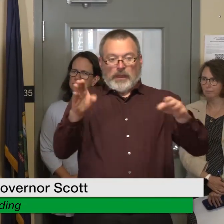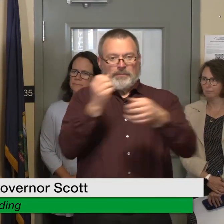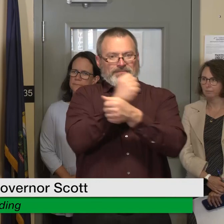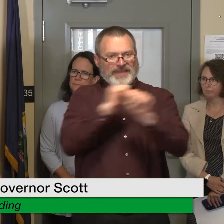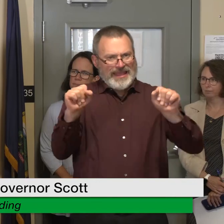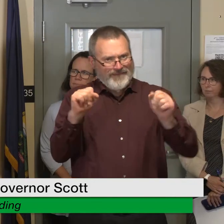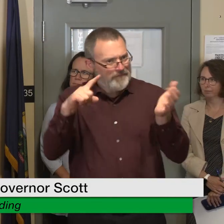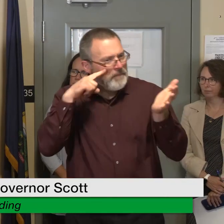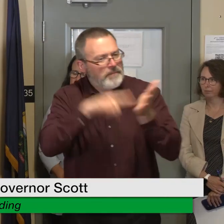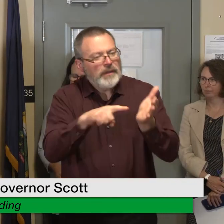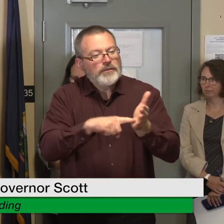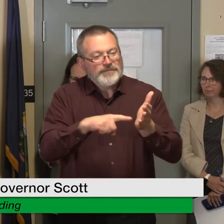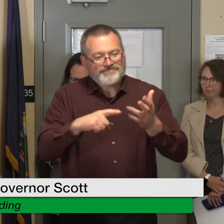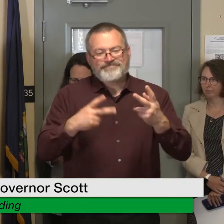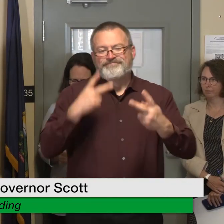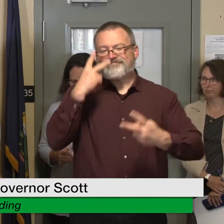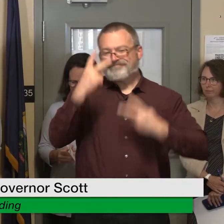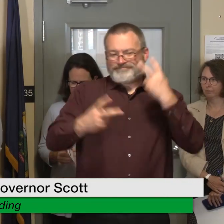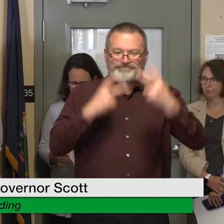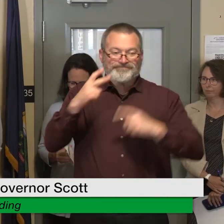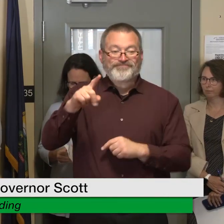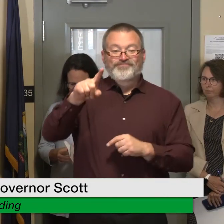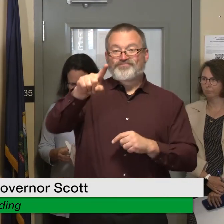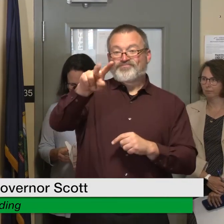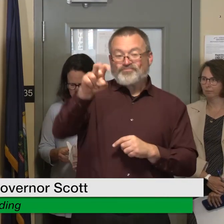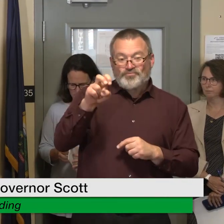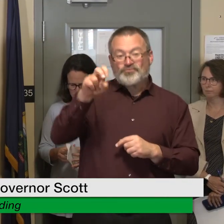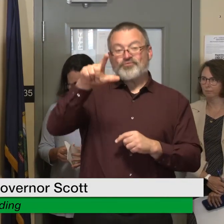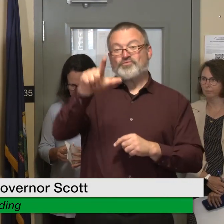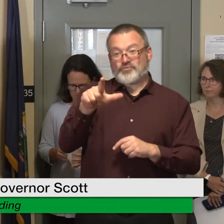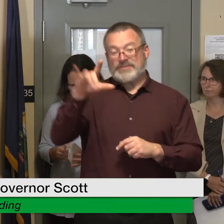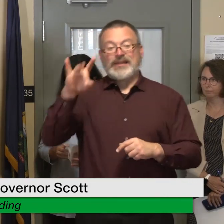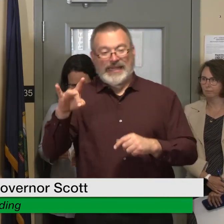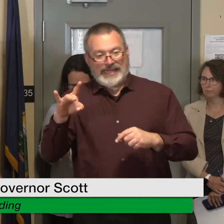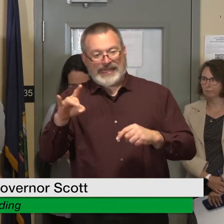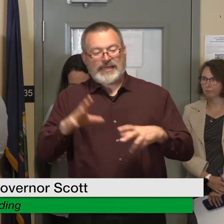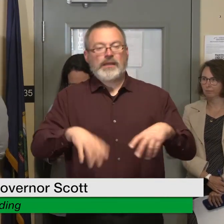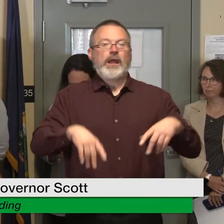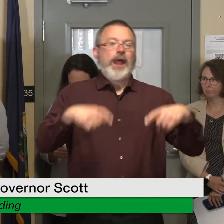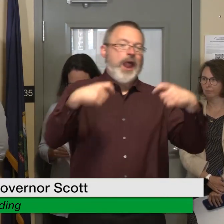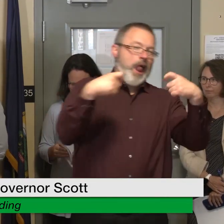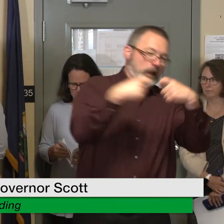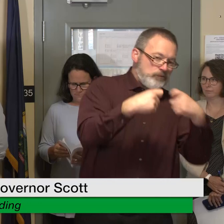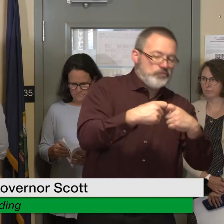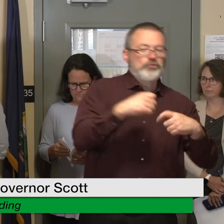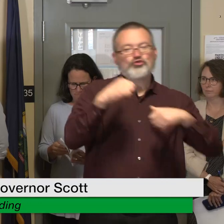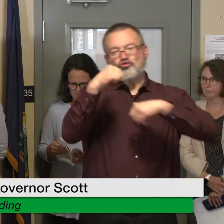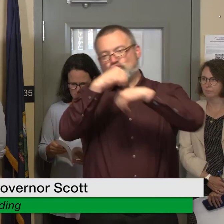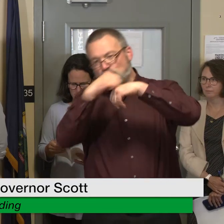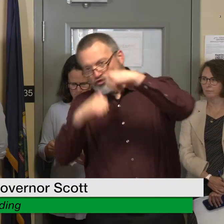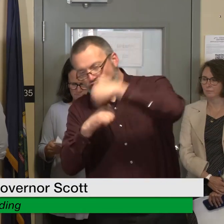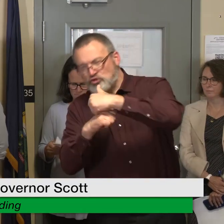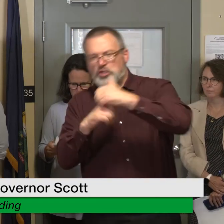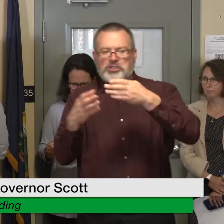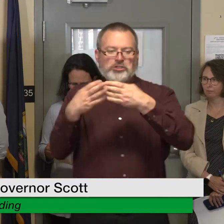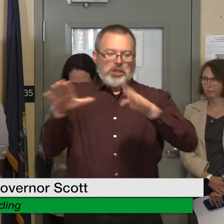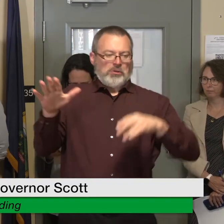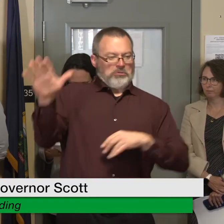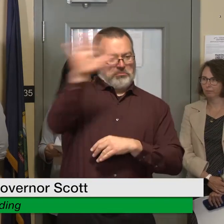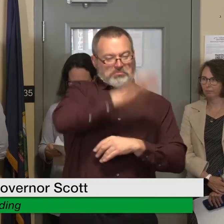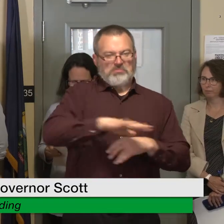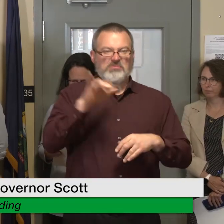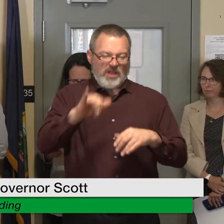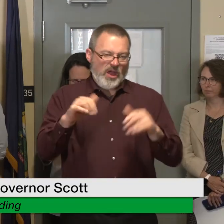they've conducted 228 electrical, structural, and general safety inspections on homes and businesses damaged by the